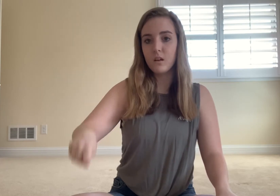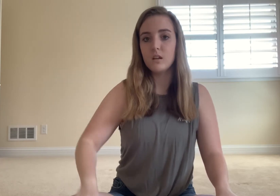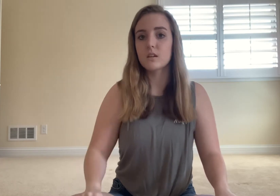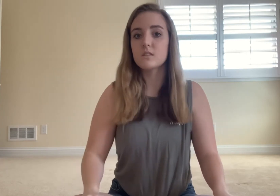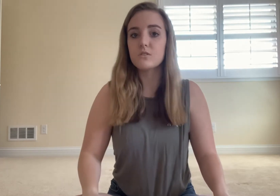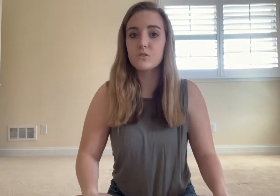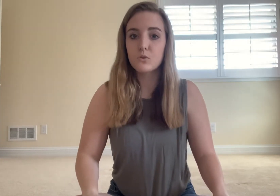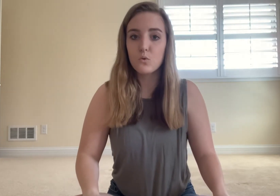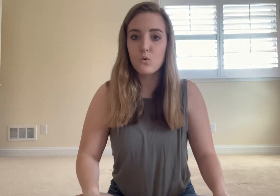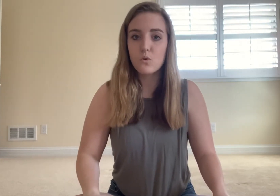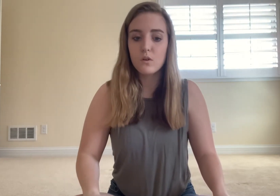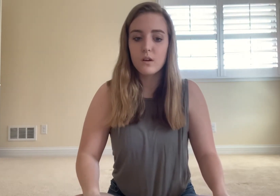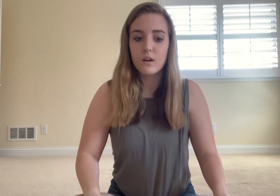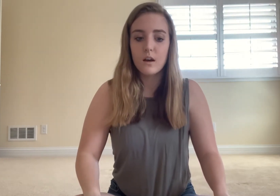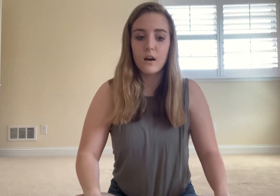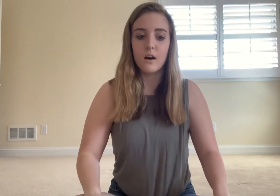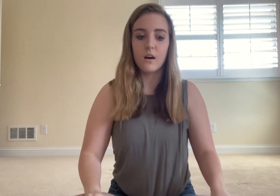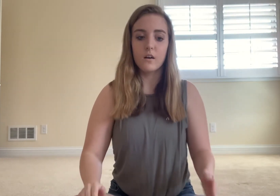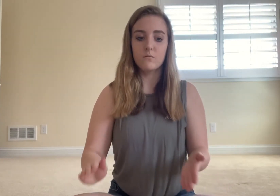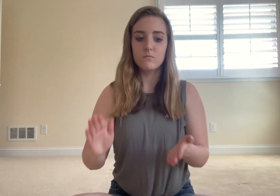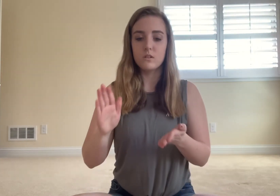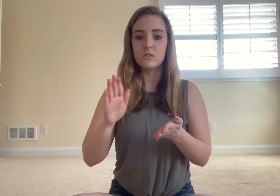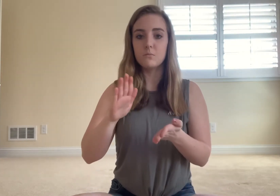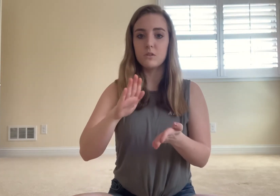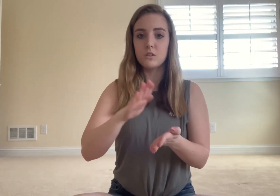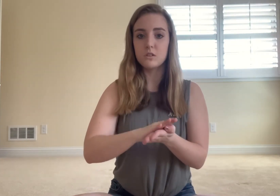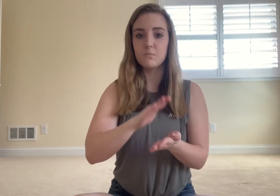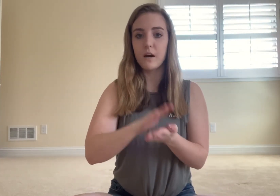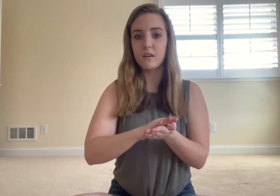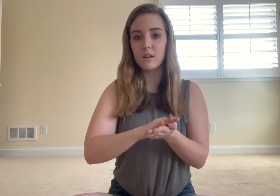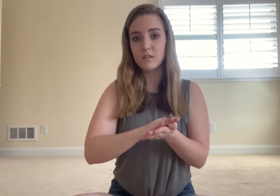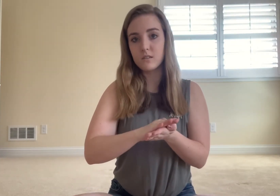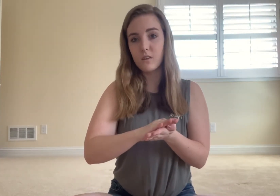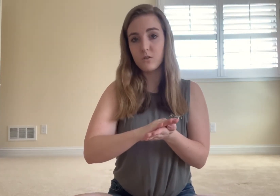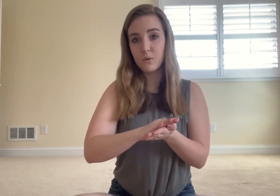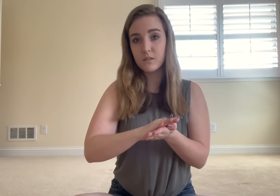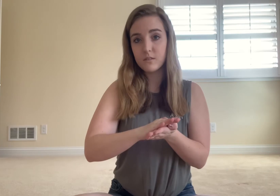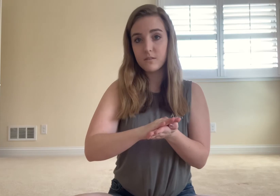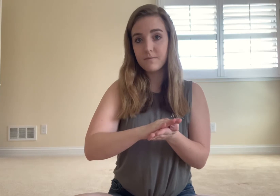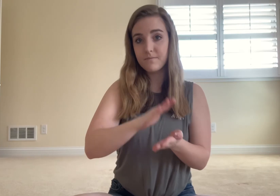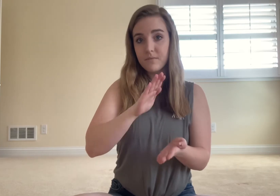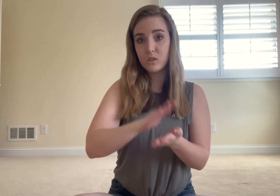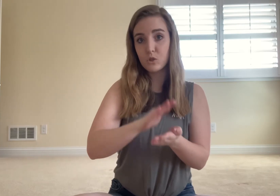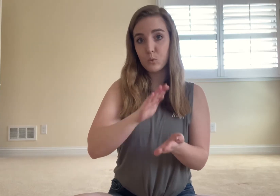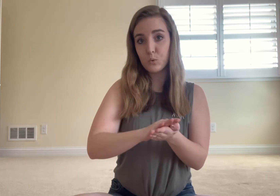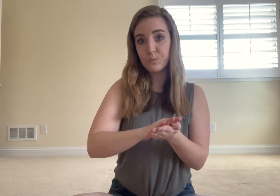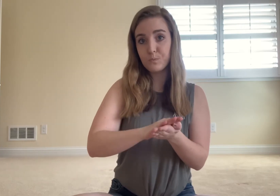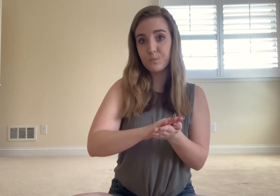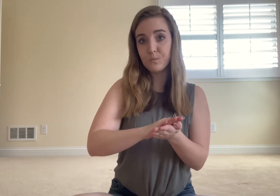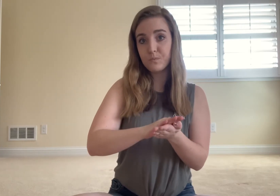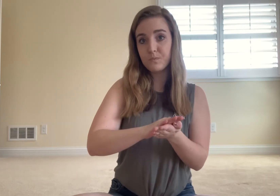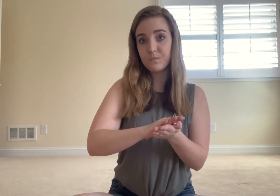Next is school. It's simply just patting the hands together twice. School.